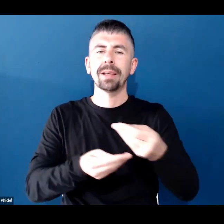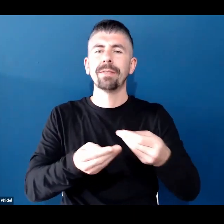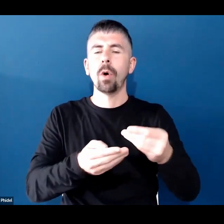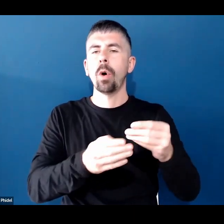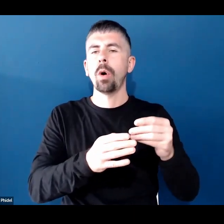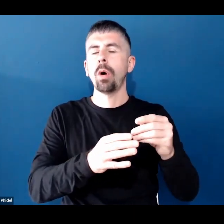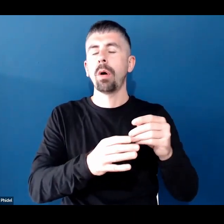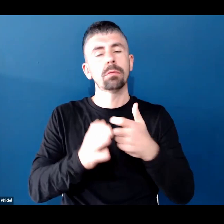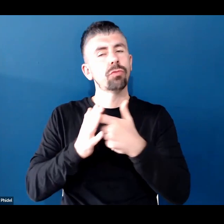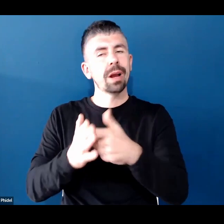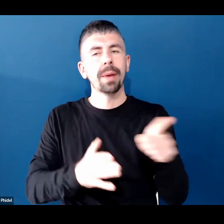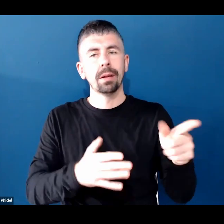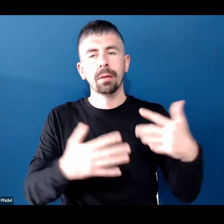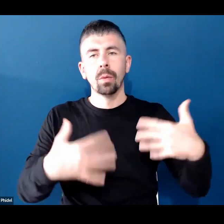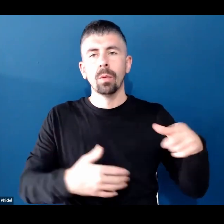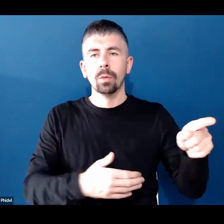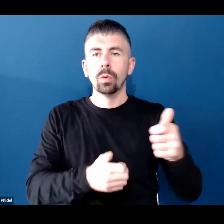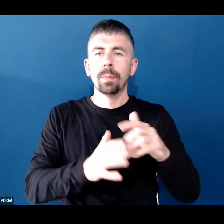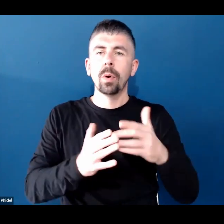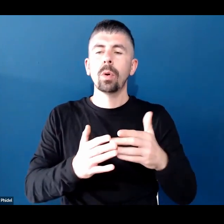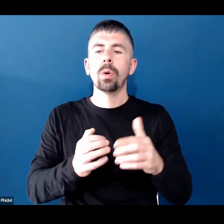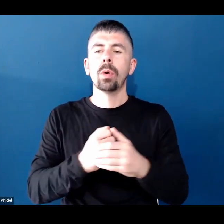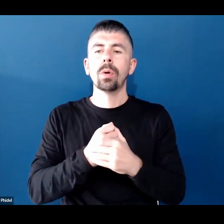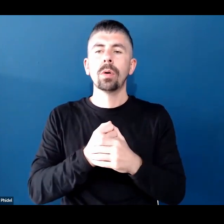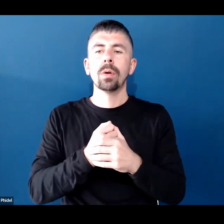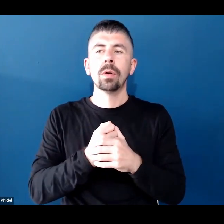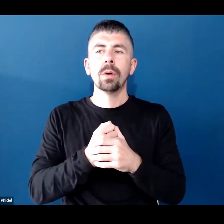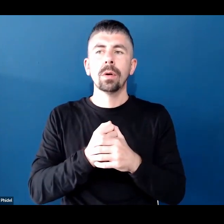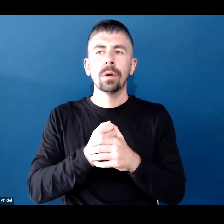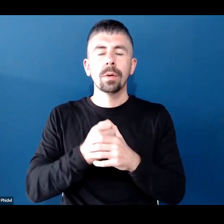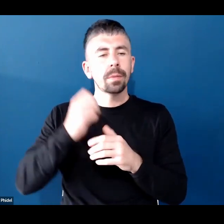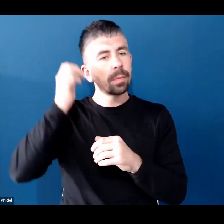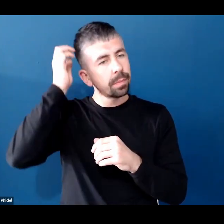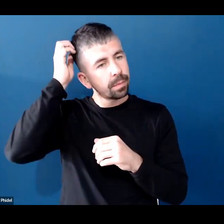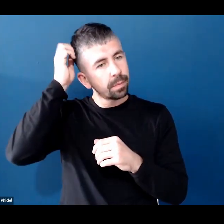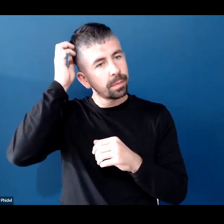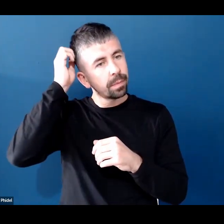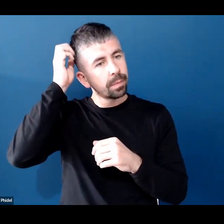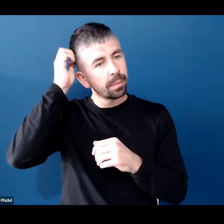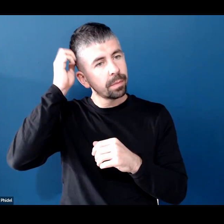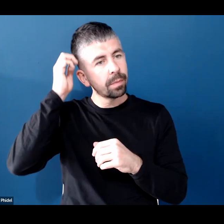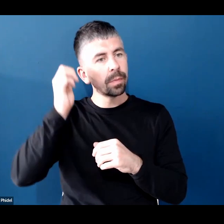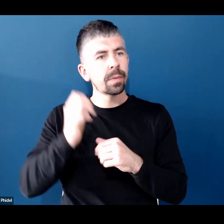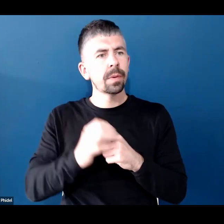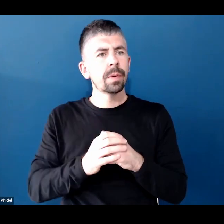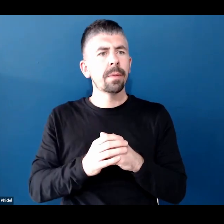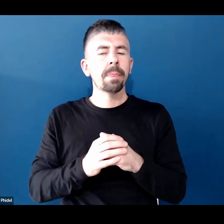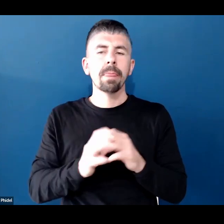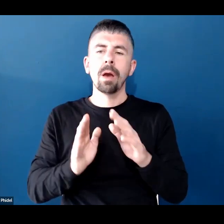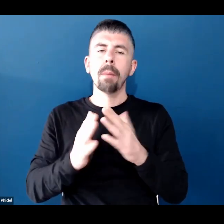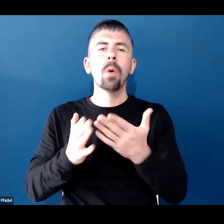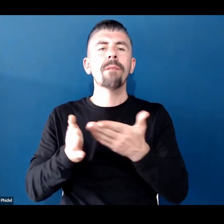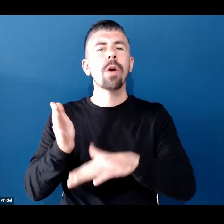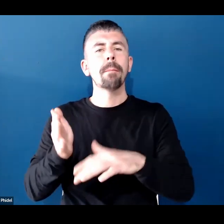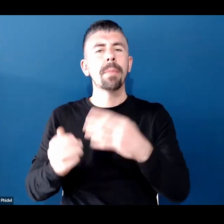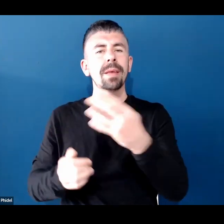And I think the first book I read from him was the book from the 1990s, like the Economics of Sustainable